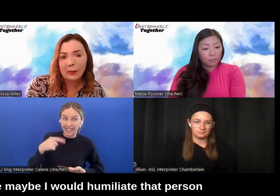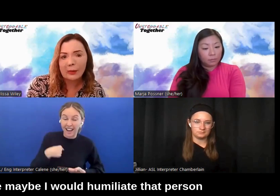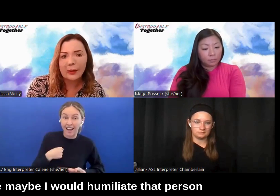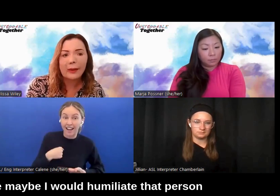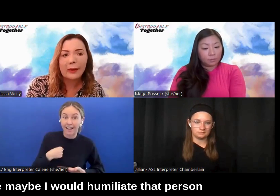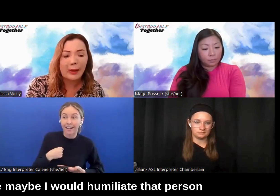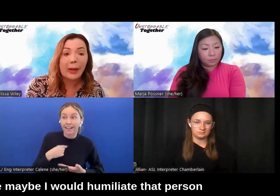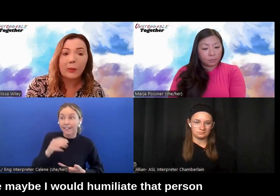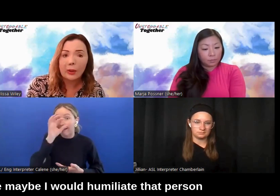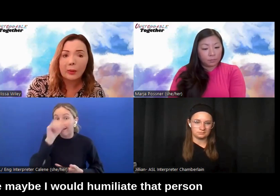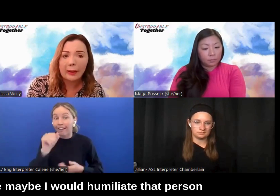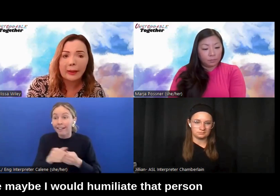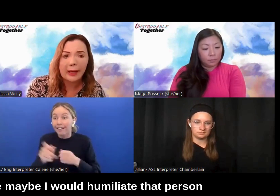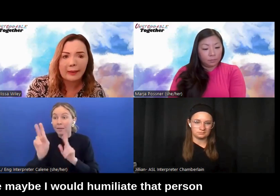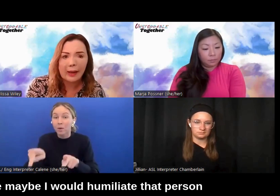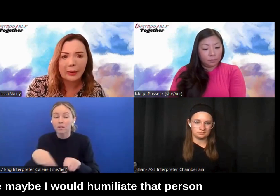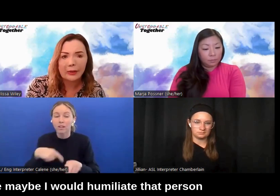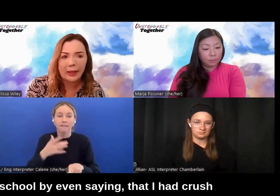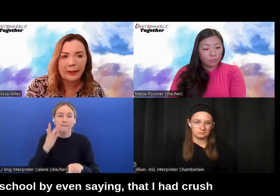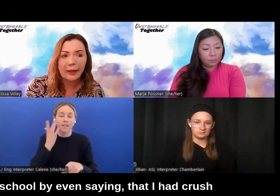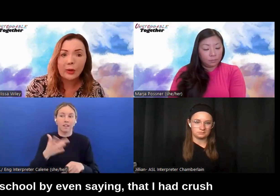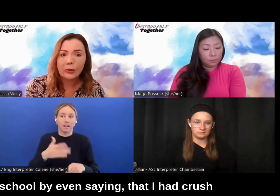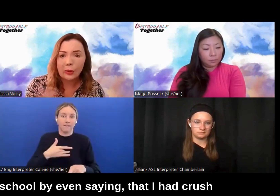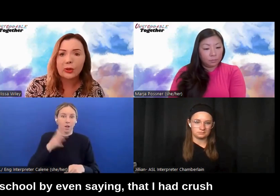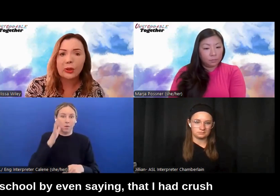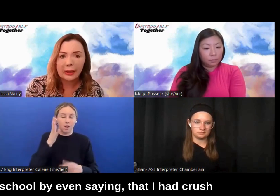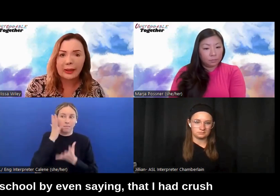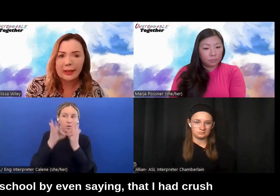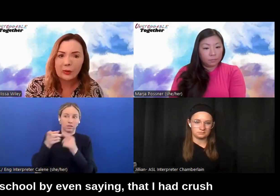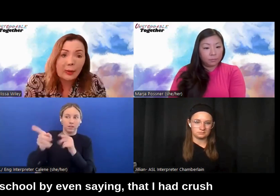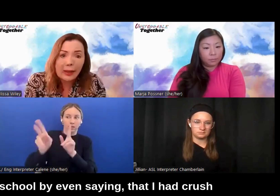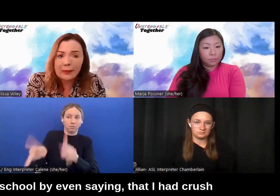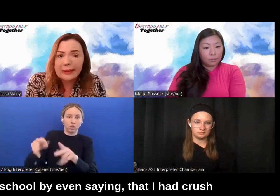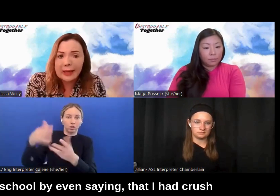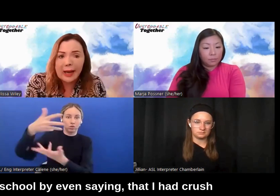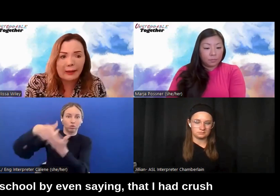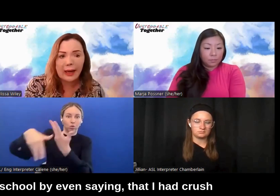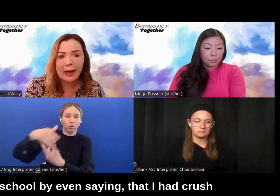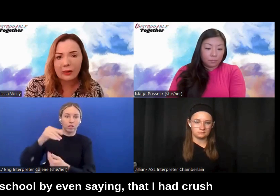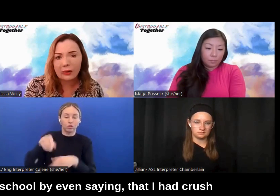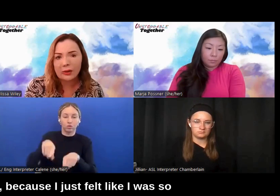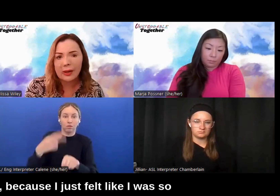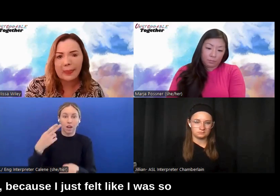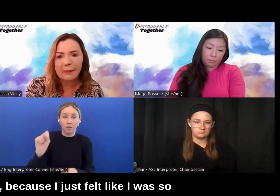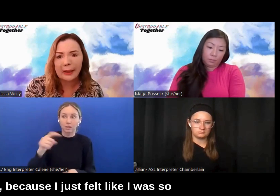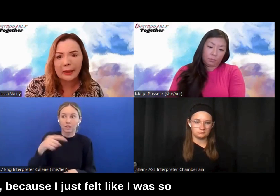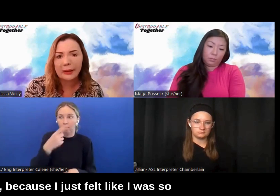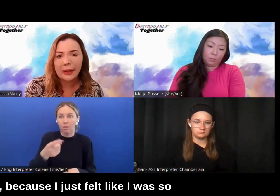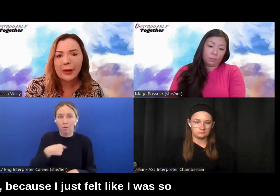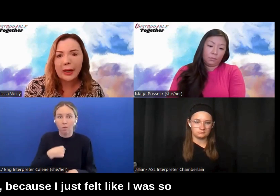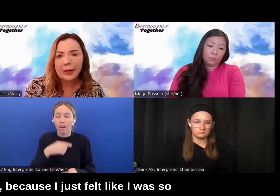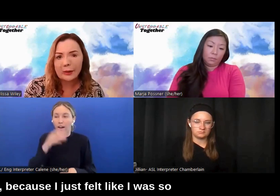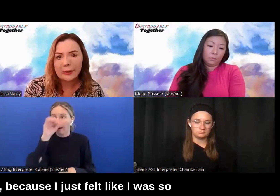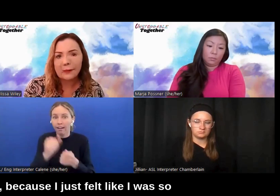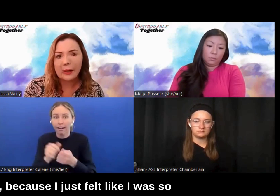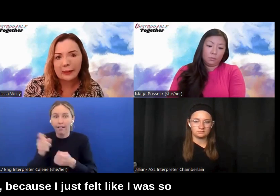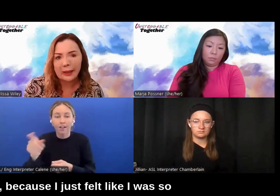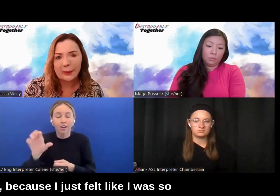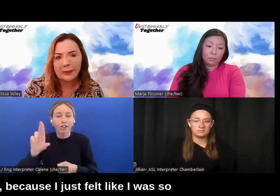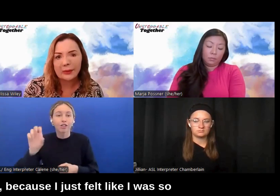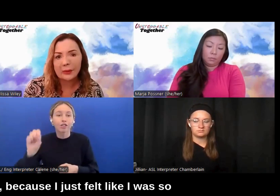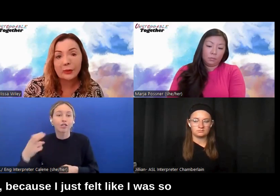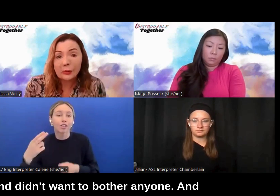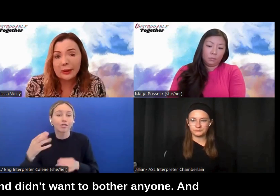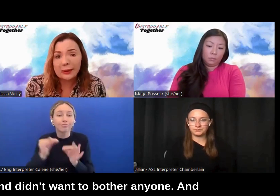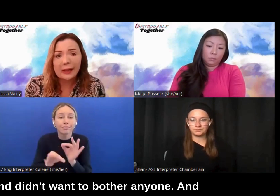because I would feel like maybe I would humiliate that person socially in high school by even saying that I had a crush on them, because I just felt like